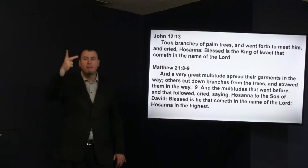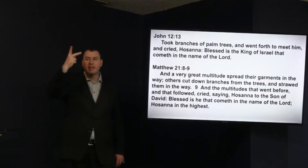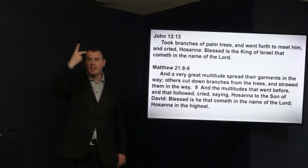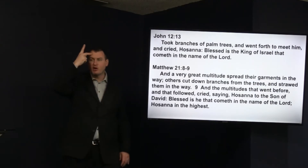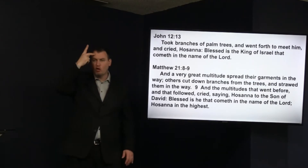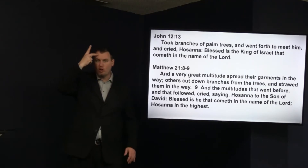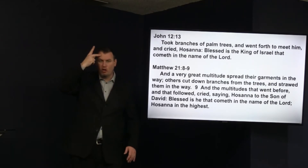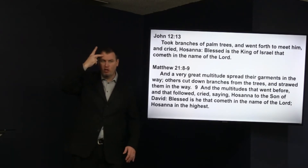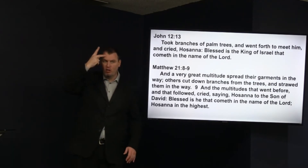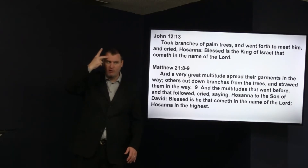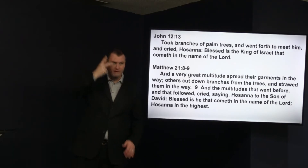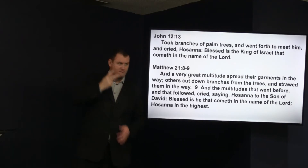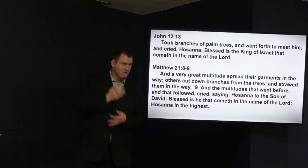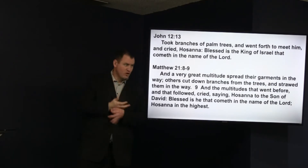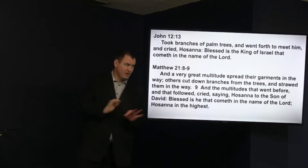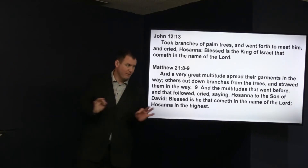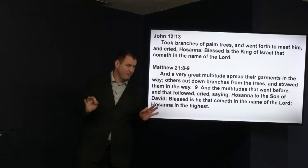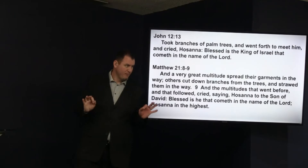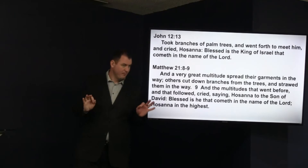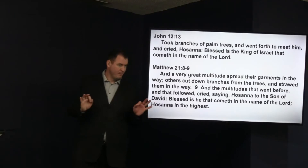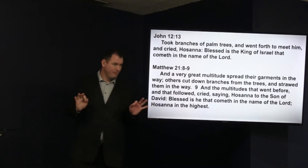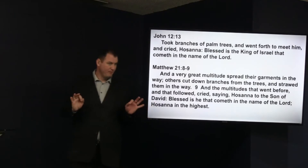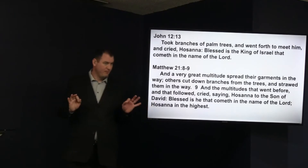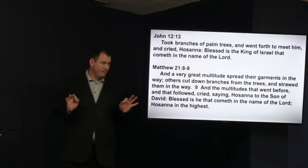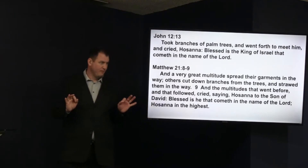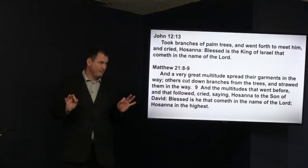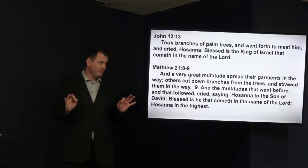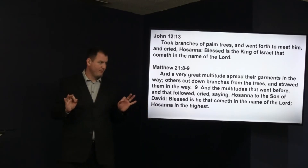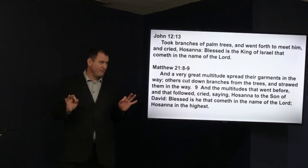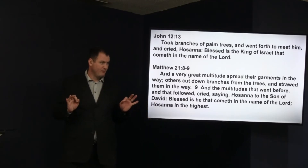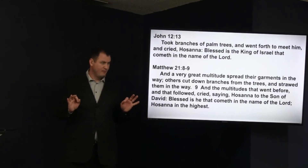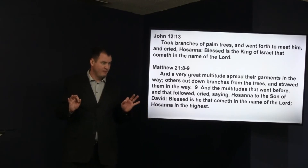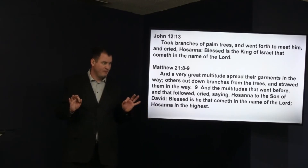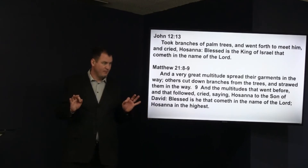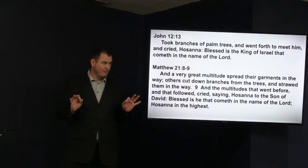salvation from what? They wanted political freedom.